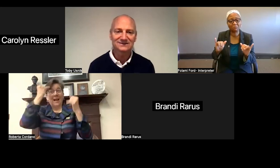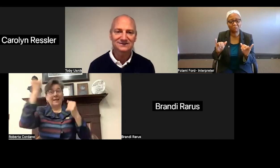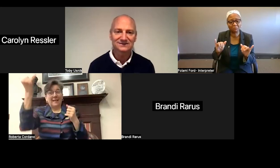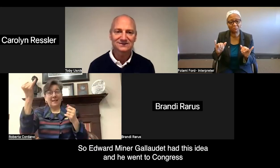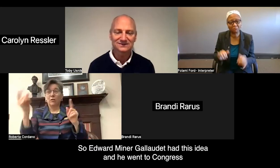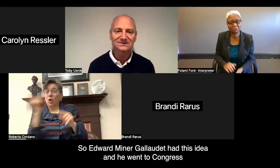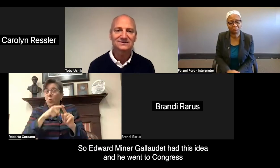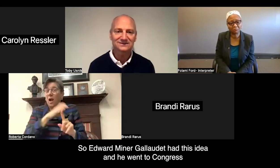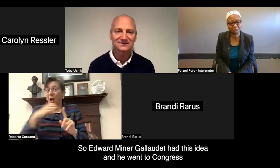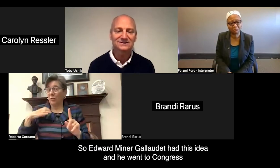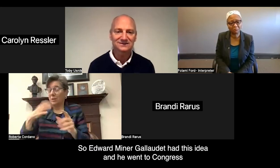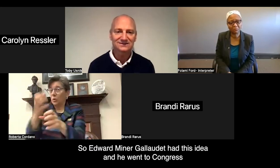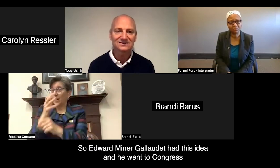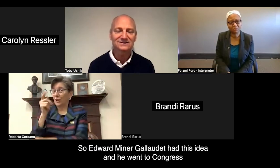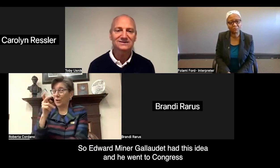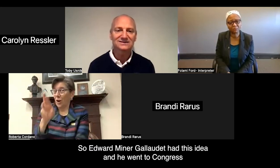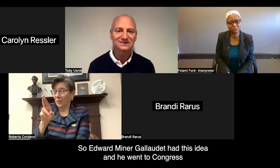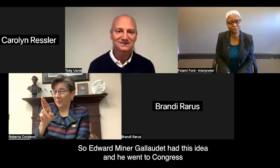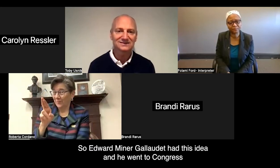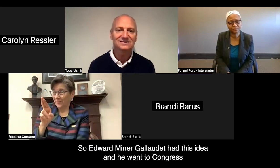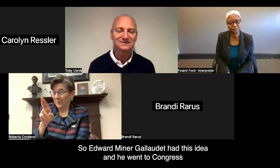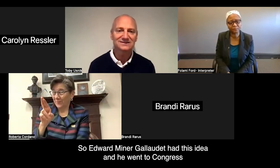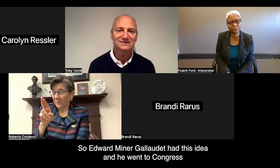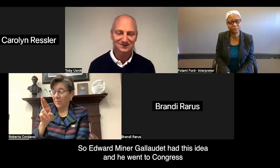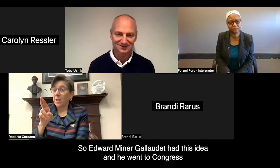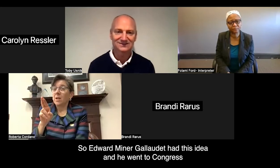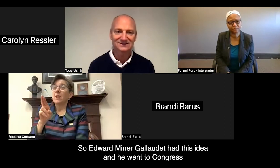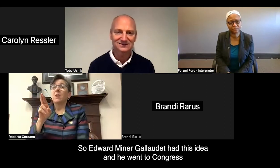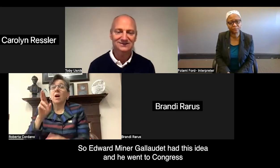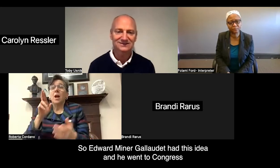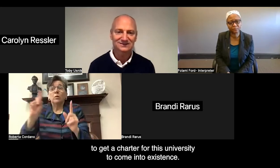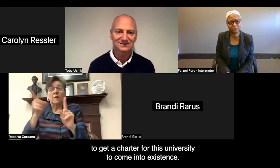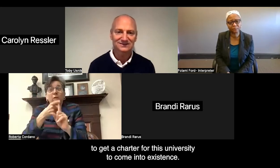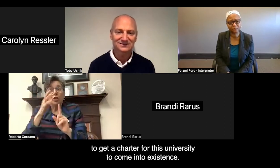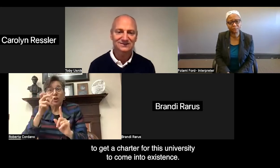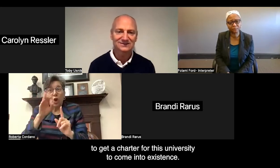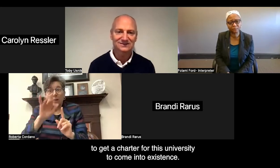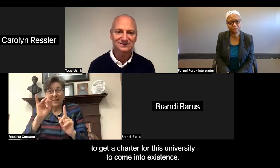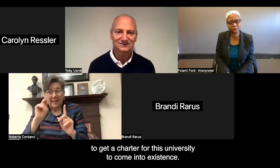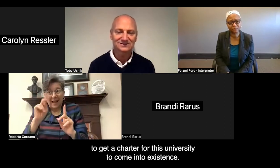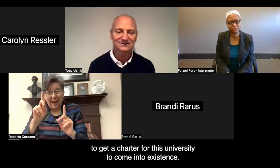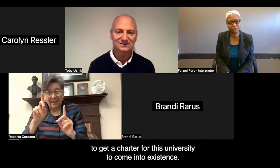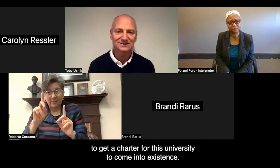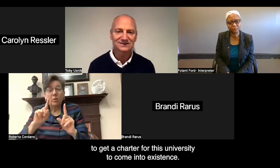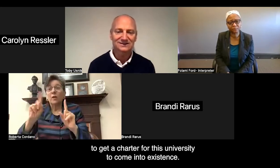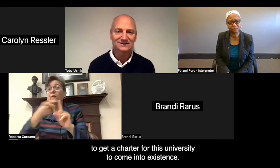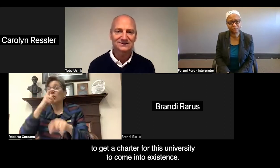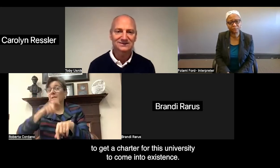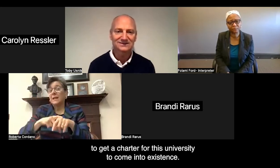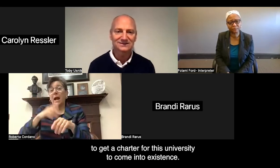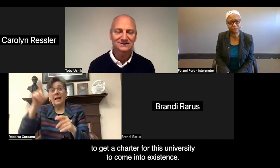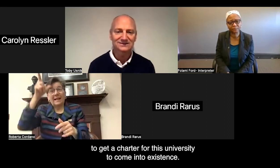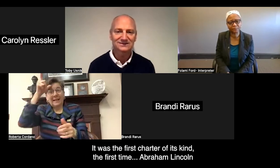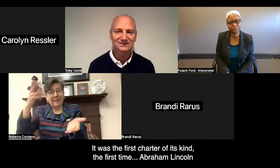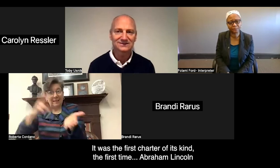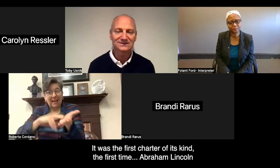Minor Gallaudet had this idea, and he went to Congress to get a charter for this university to come into existence. It was the first